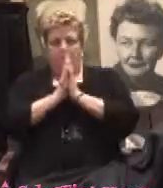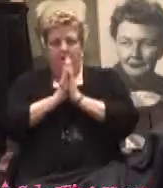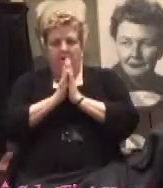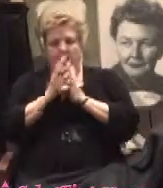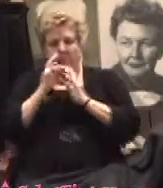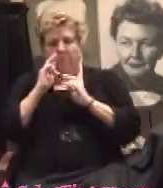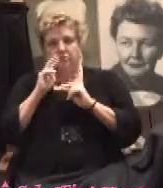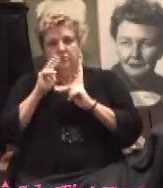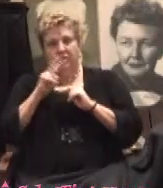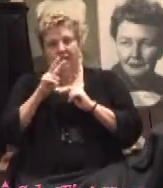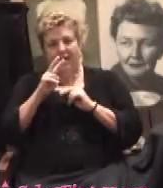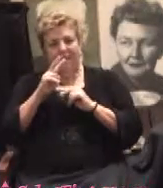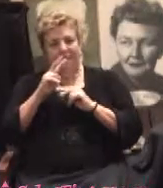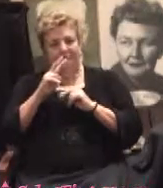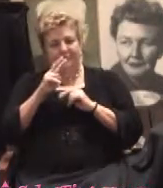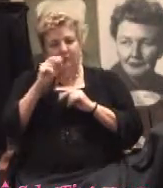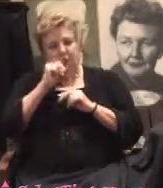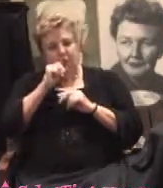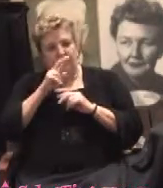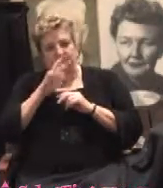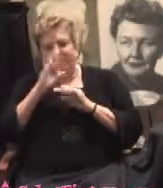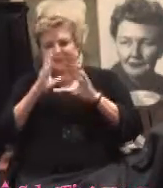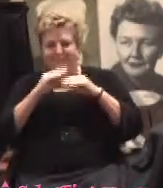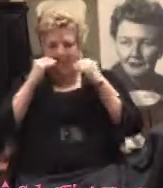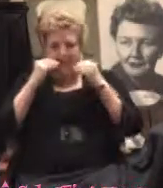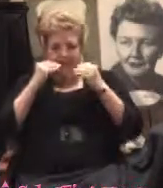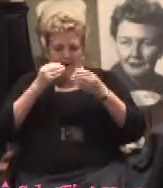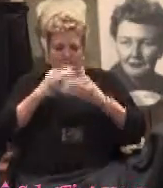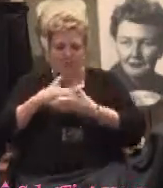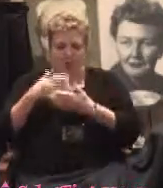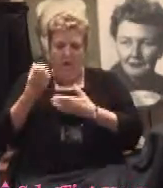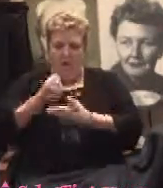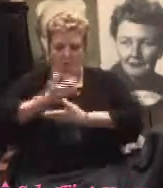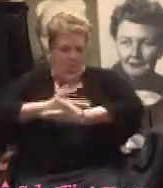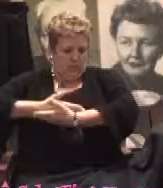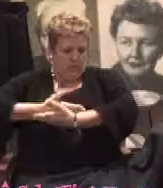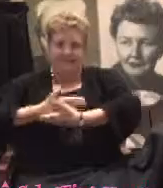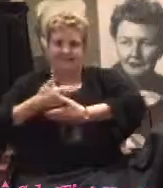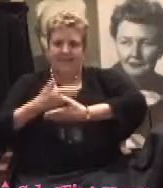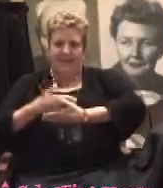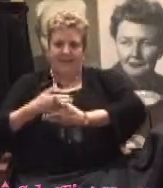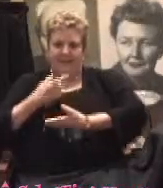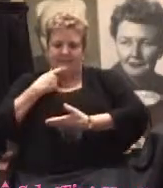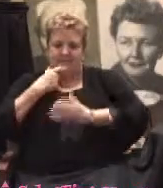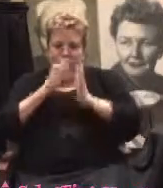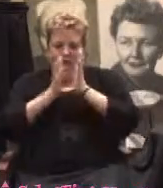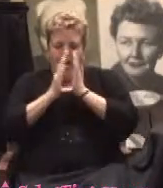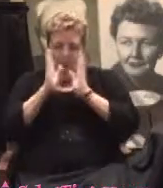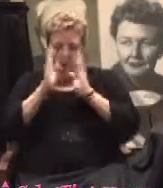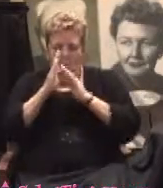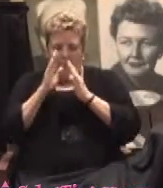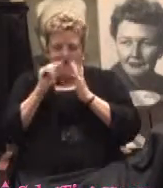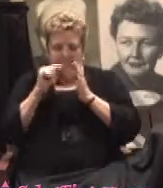at me, and I was holding this angel of God. And I said a prayer, and my prayer was, I hope these people never see me